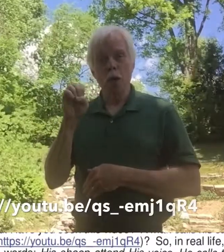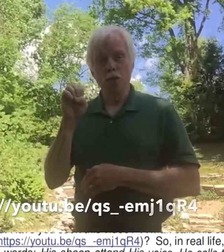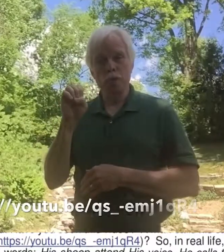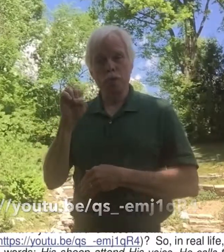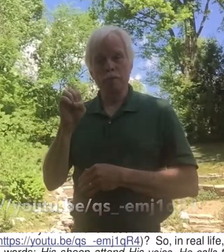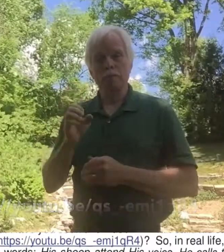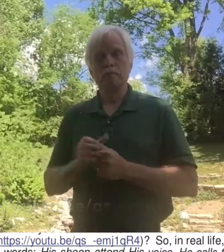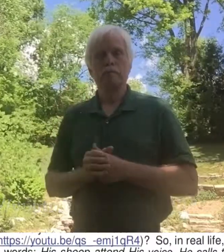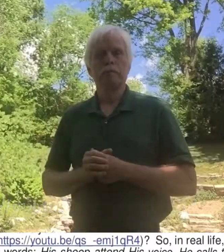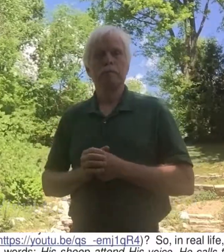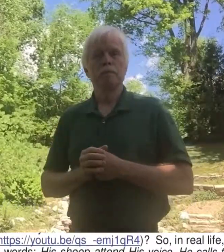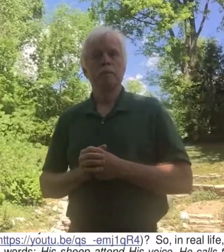Note.